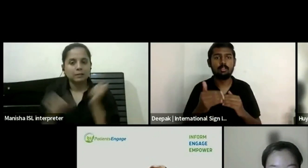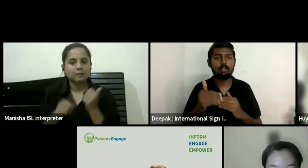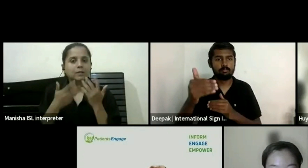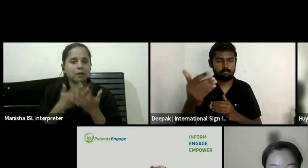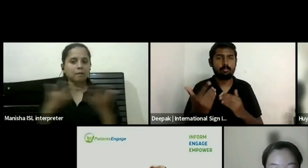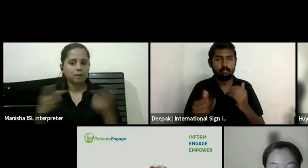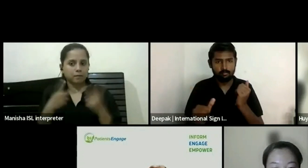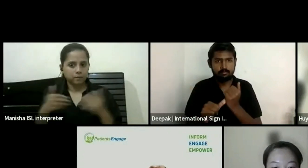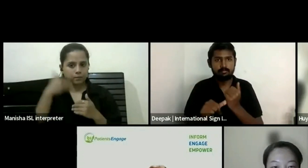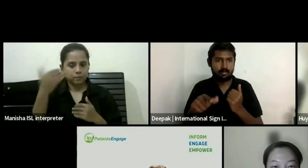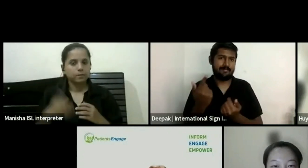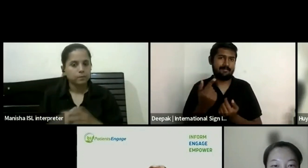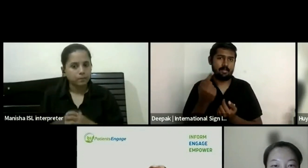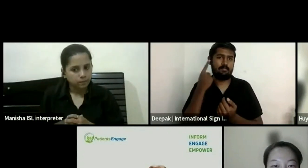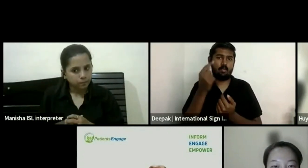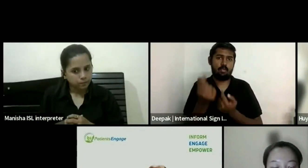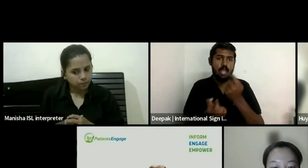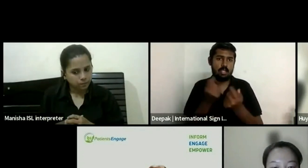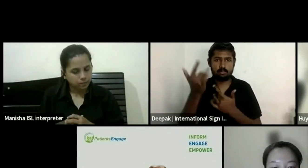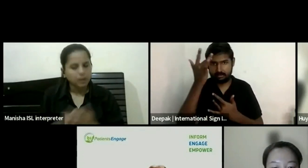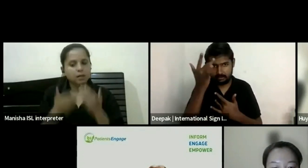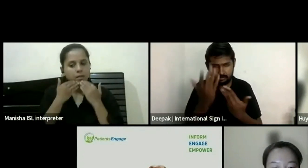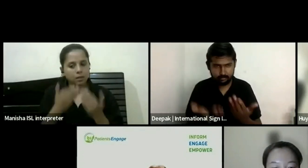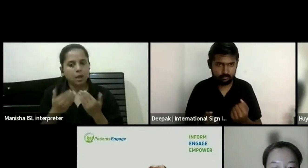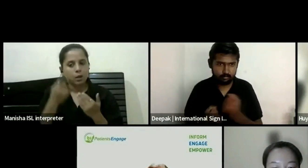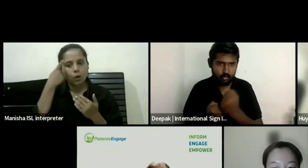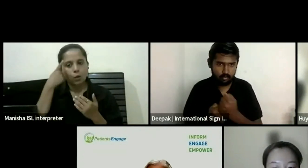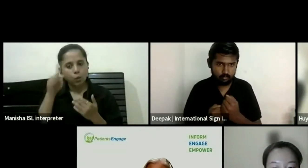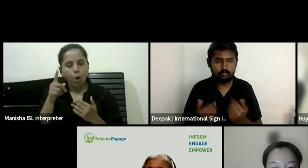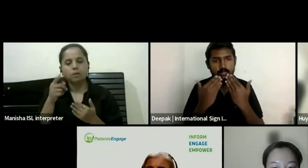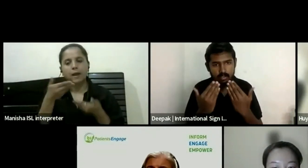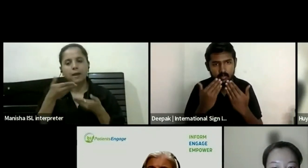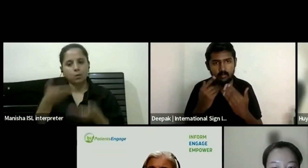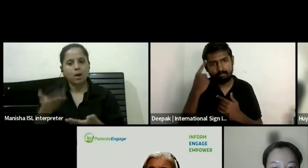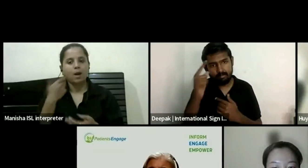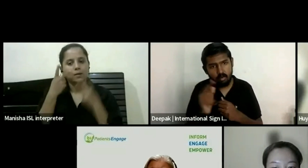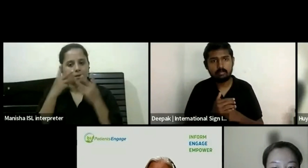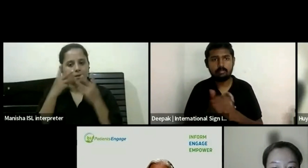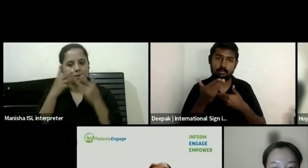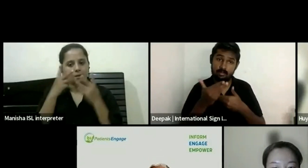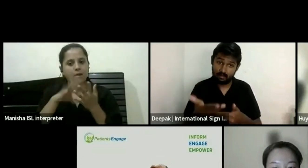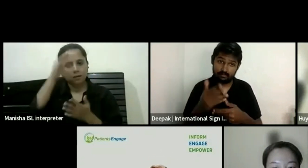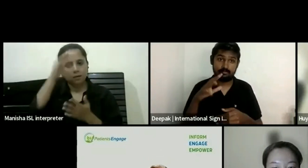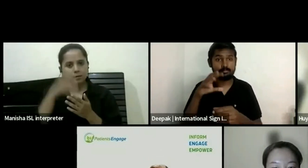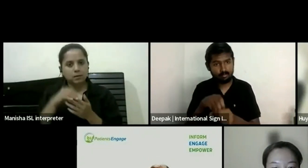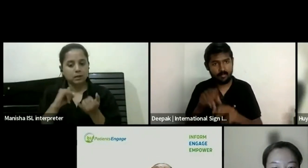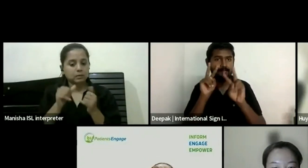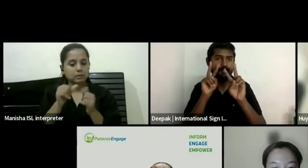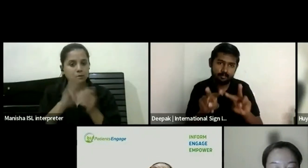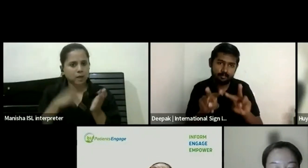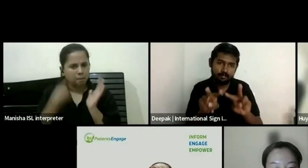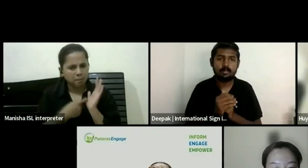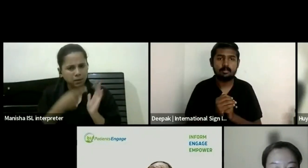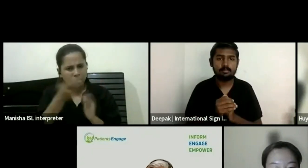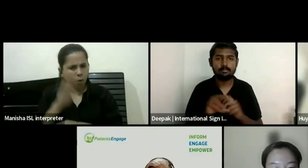thank you for the session. That's all. Samir, do you have any other question, or is it your old